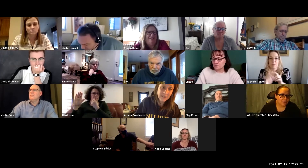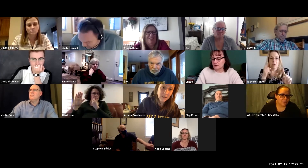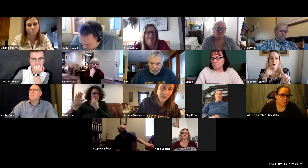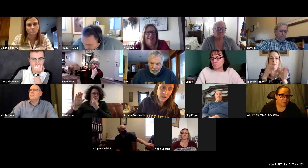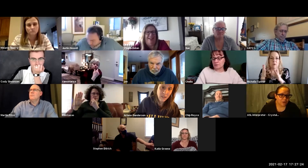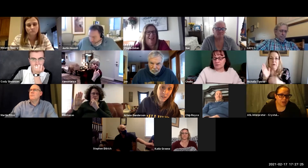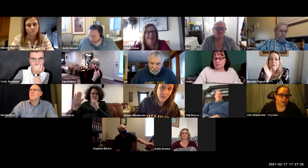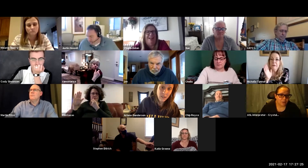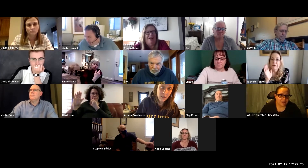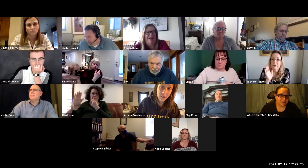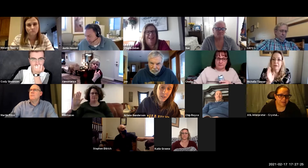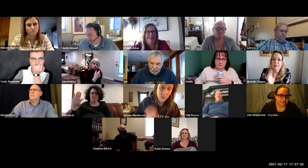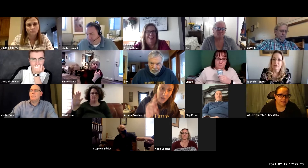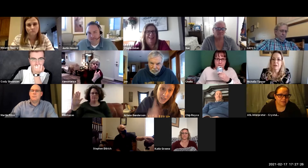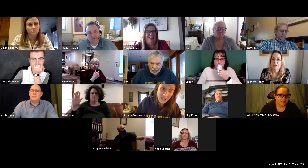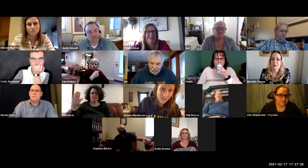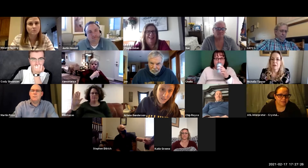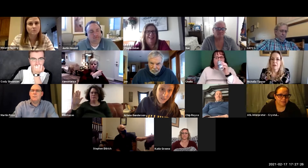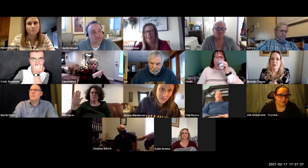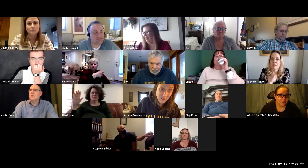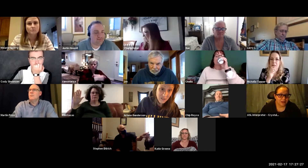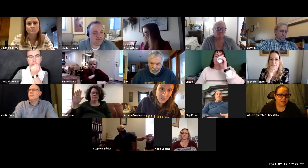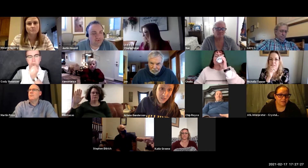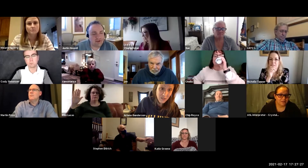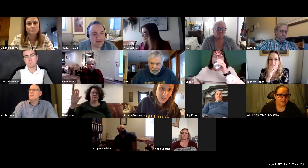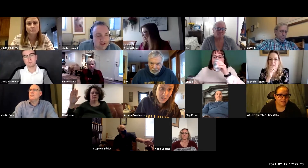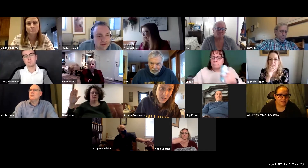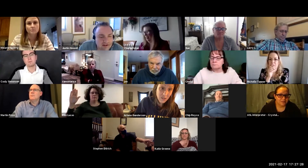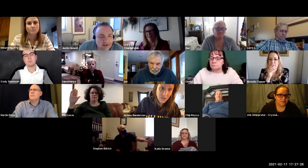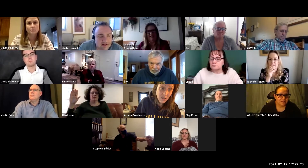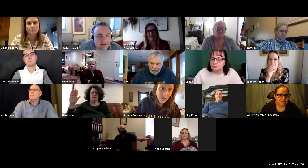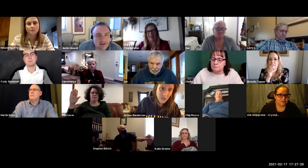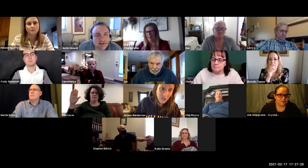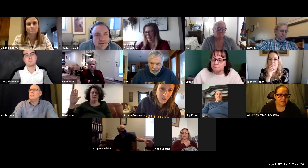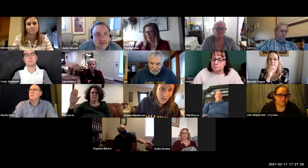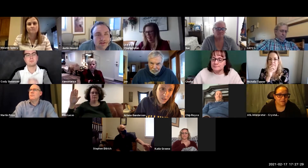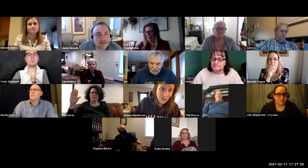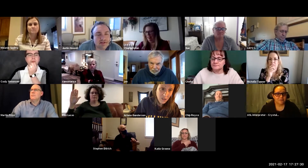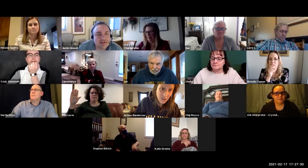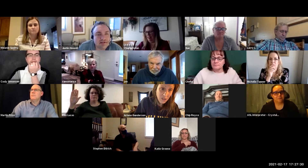We are trying our best. Okay?